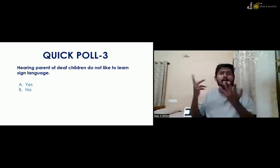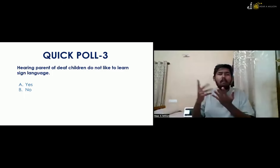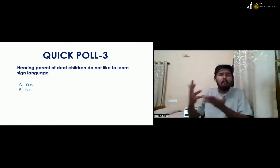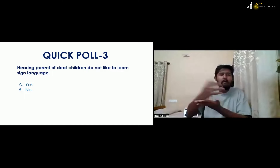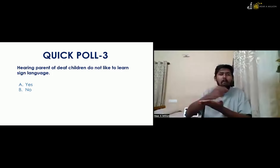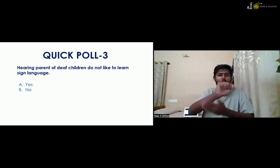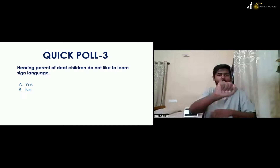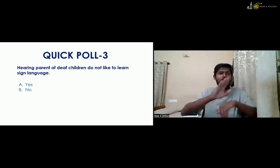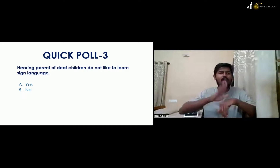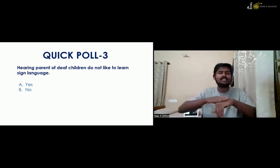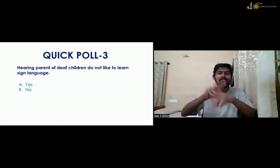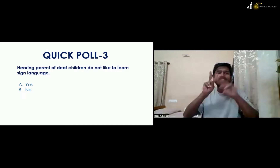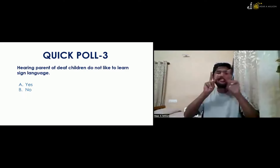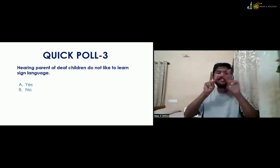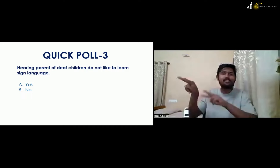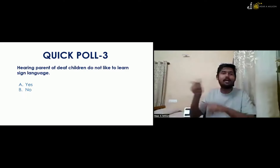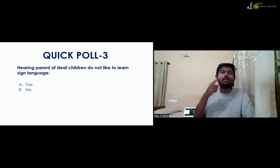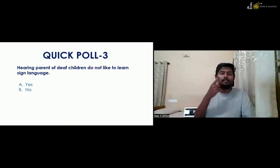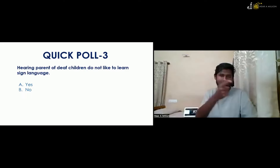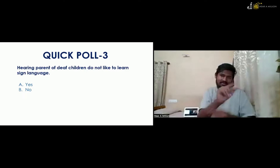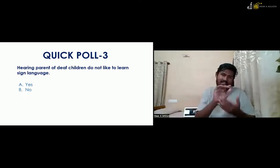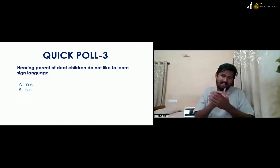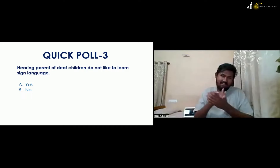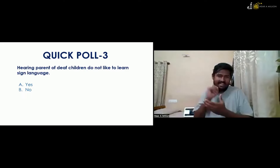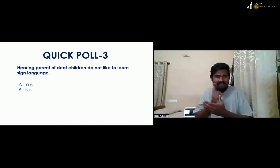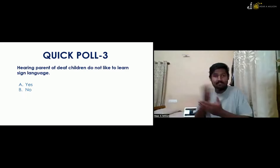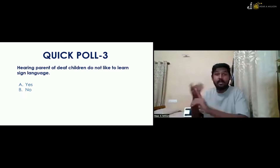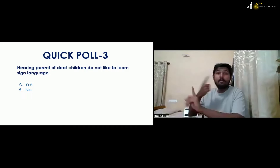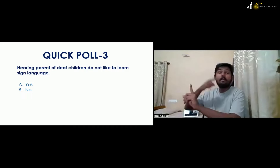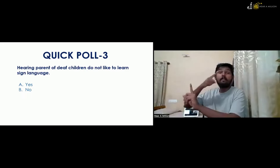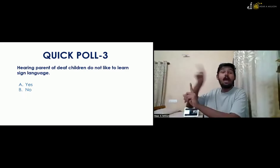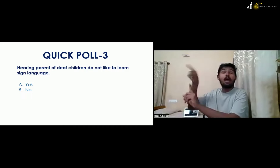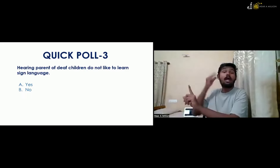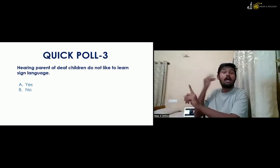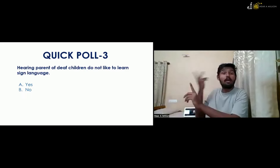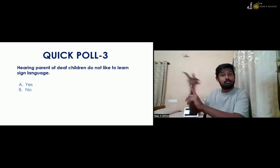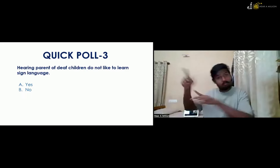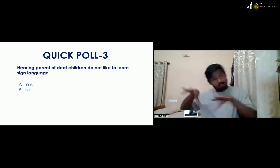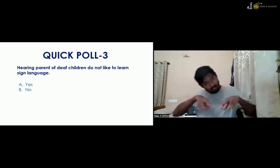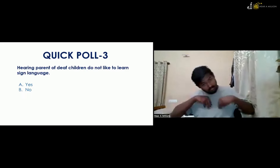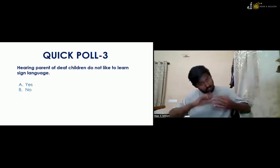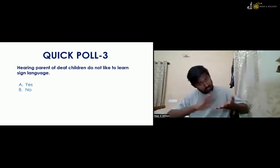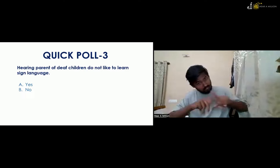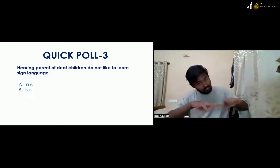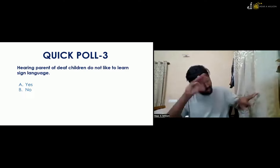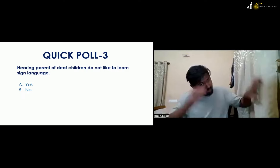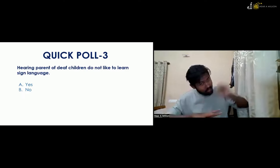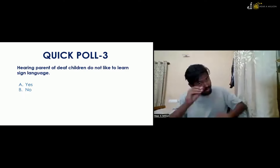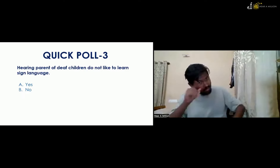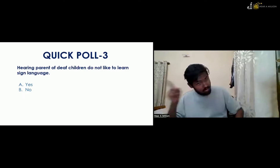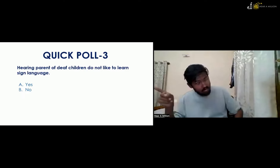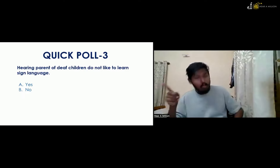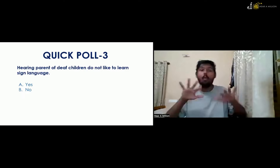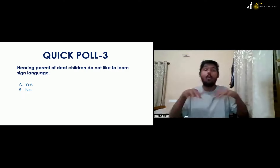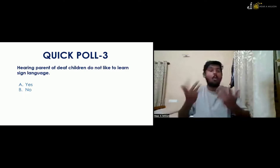So you have you have to see what you have observed in your near